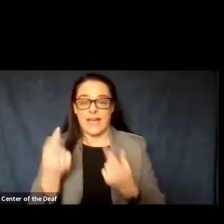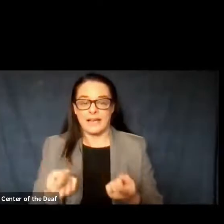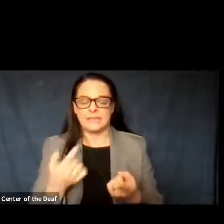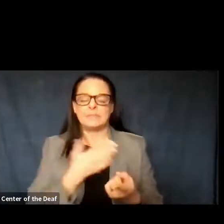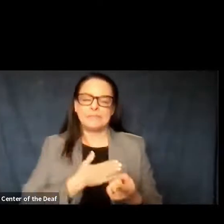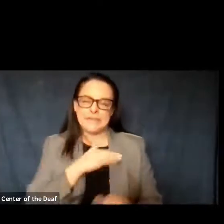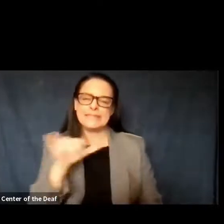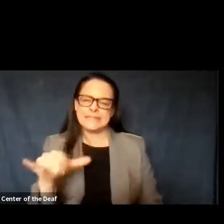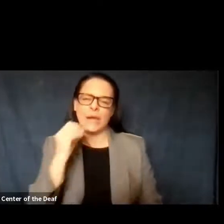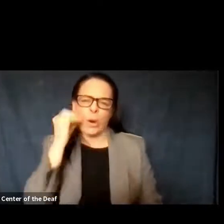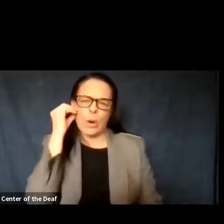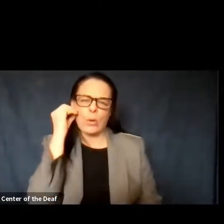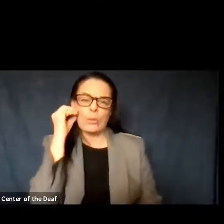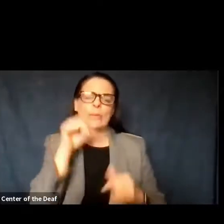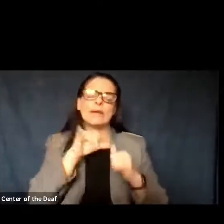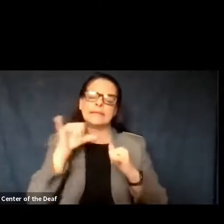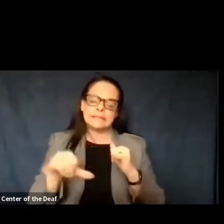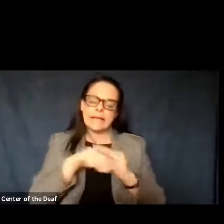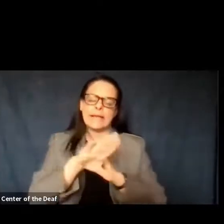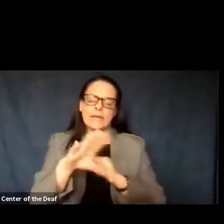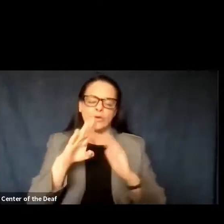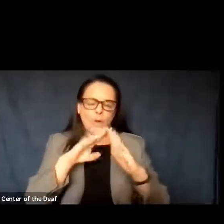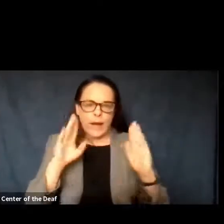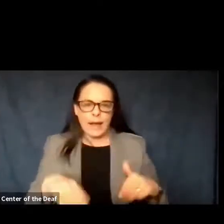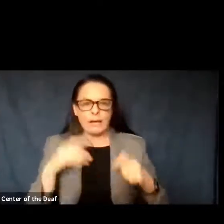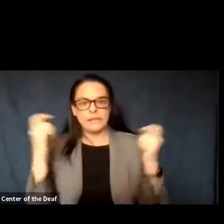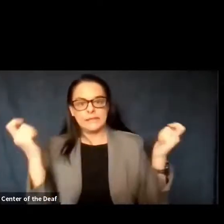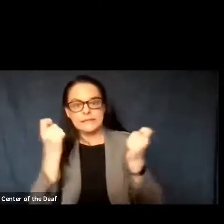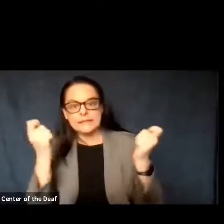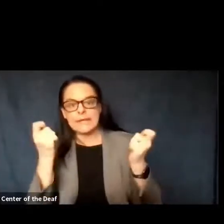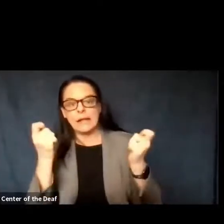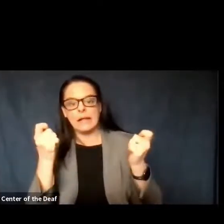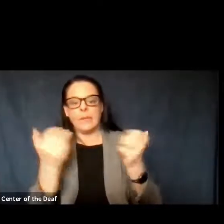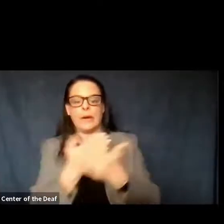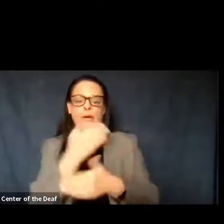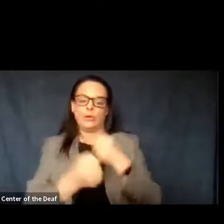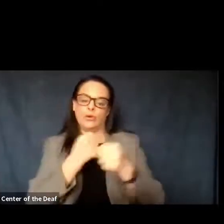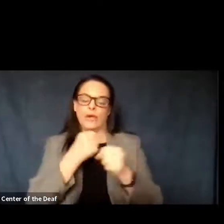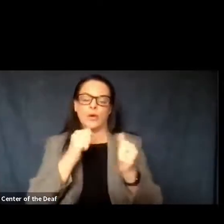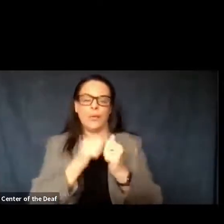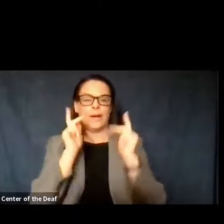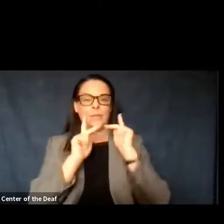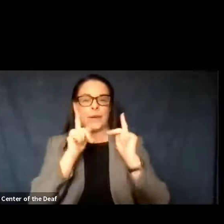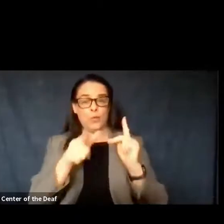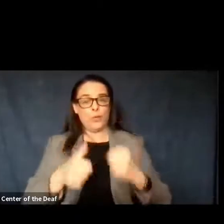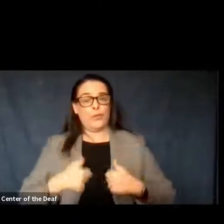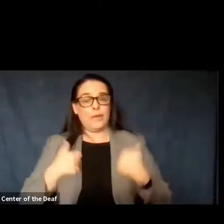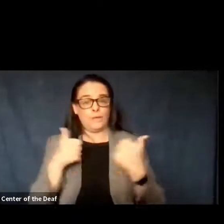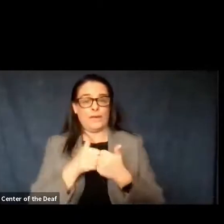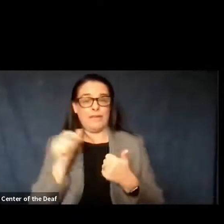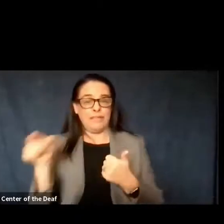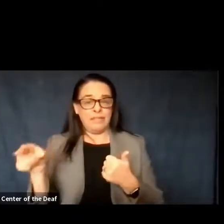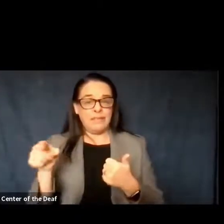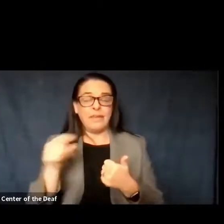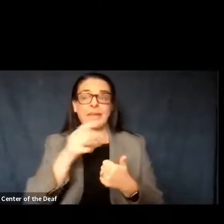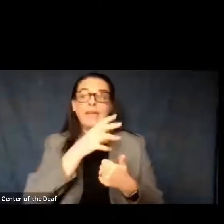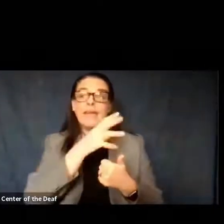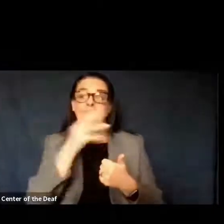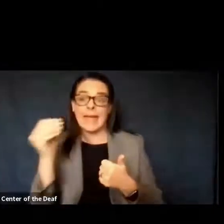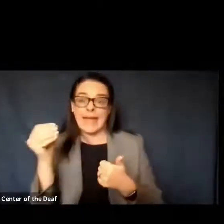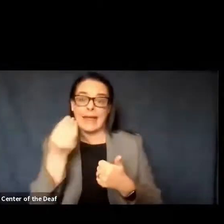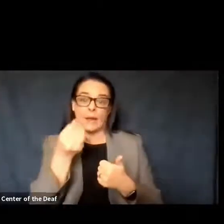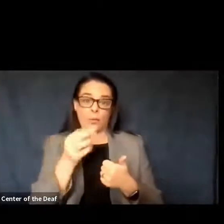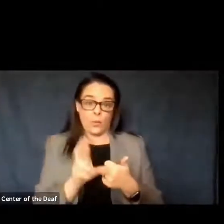in your household, celebrate the New Year's with those in your household, or I should say,